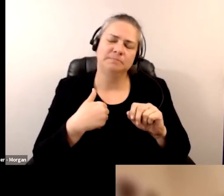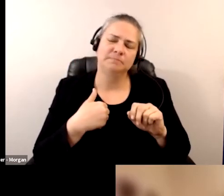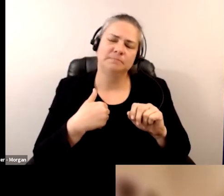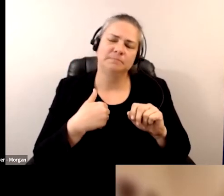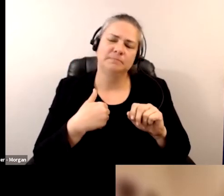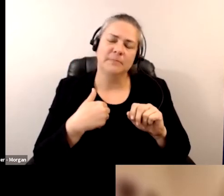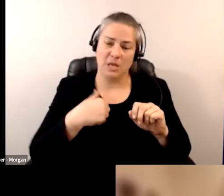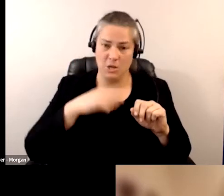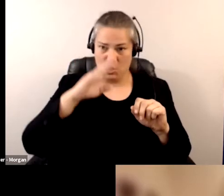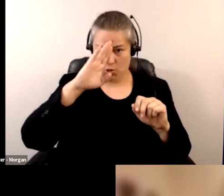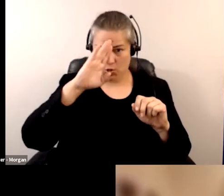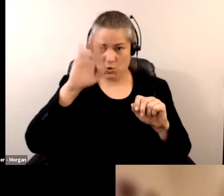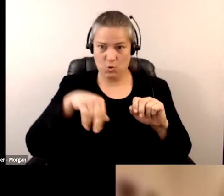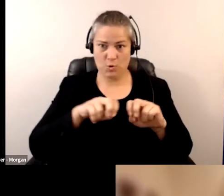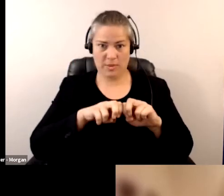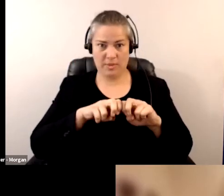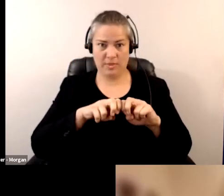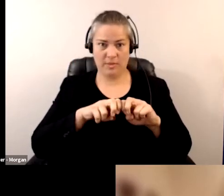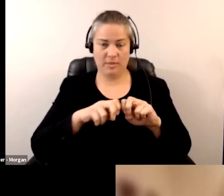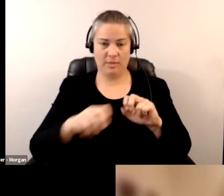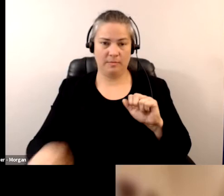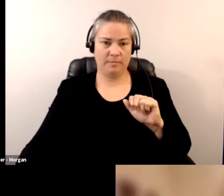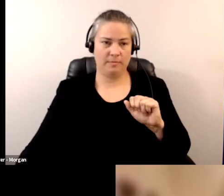that the panel